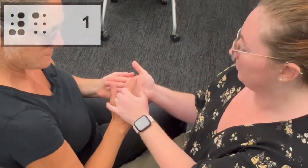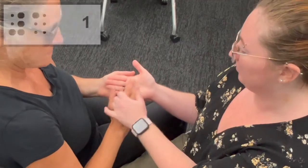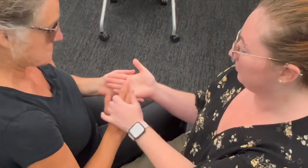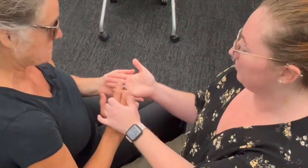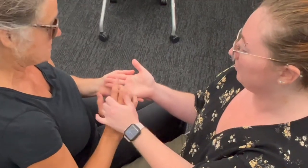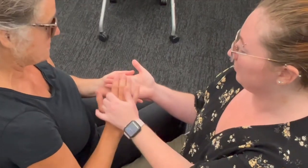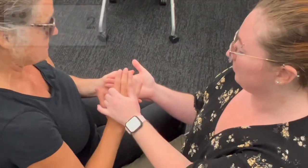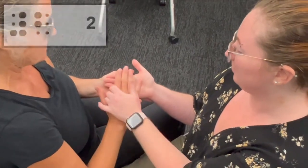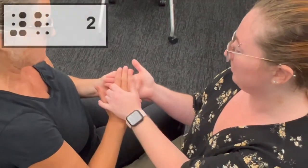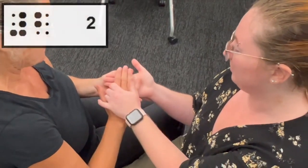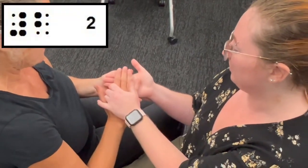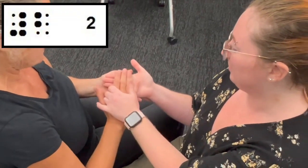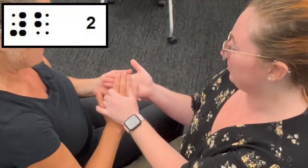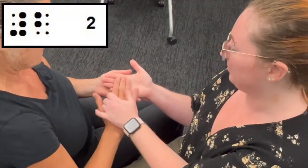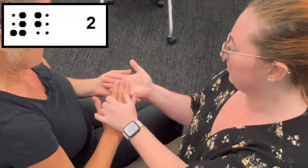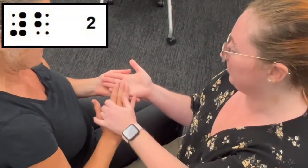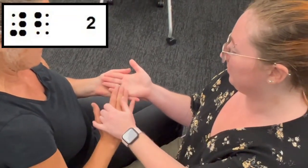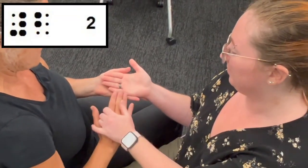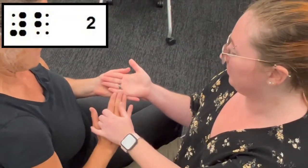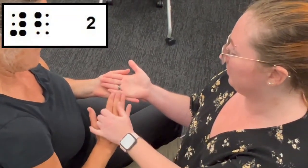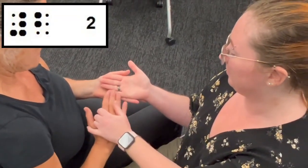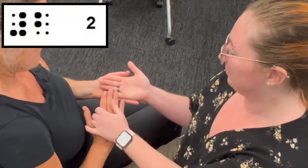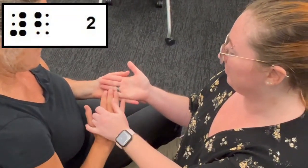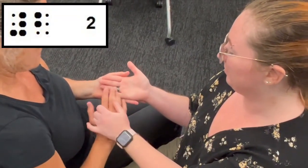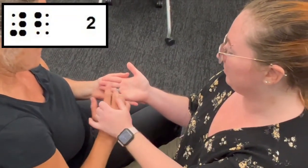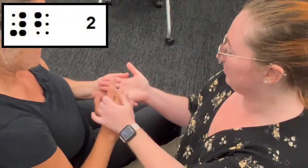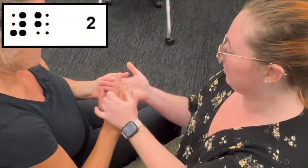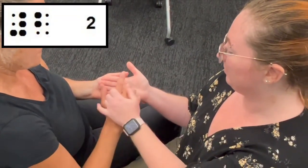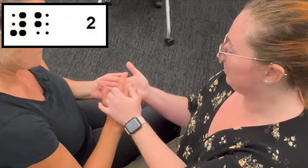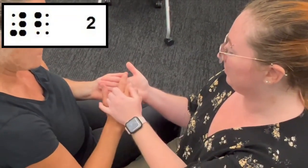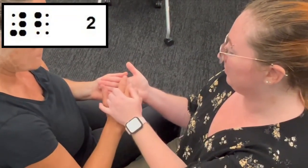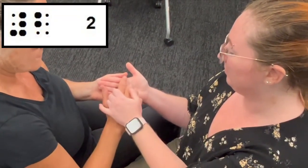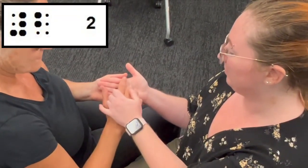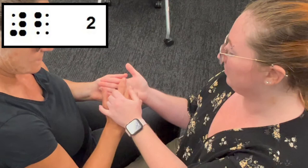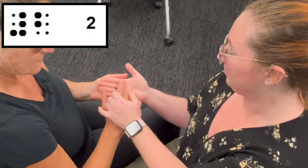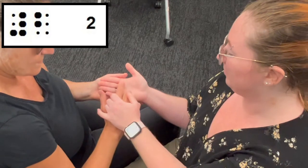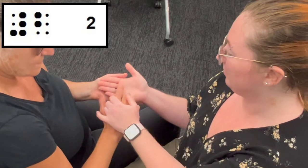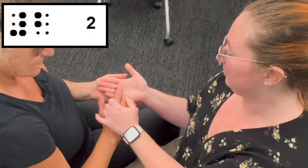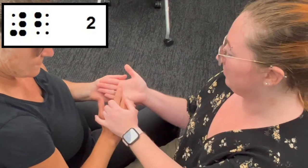dot 1. 2 is dots 1 and 2.